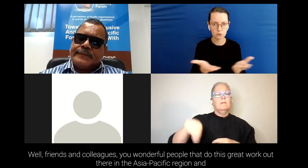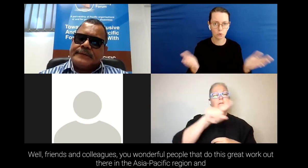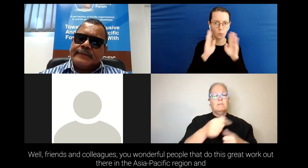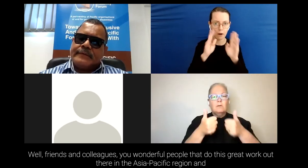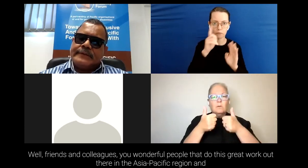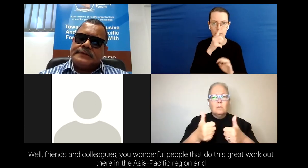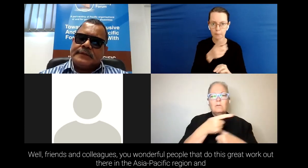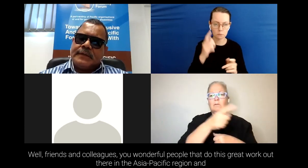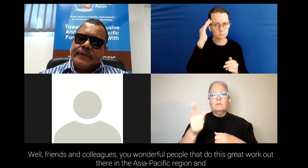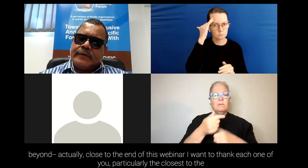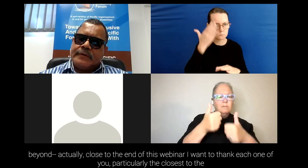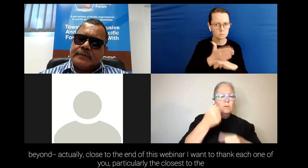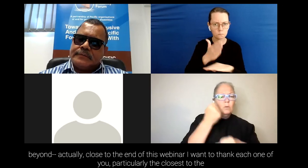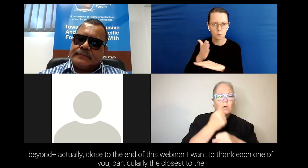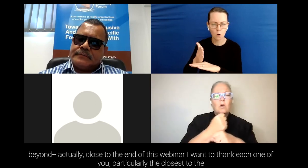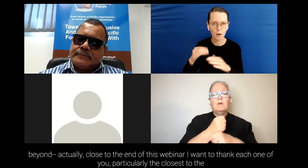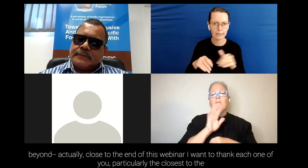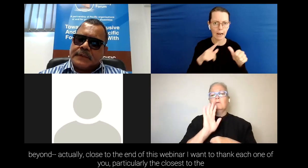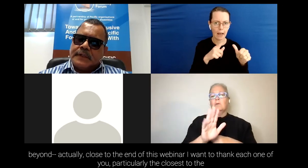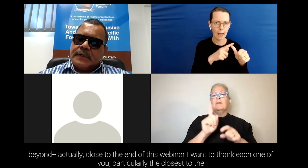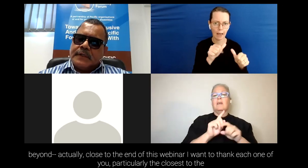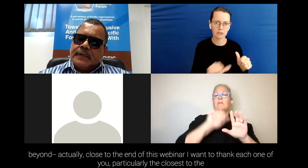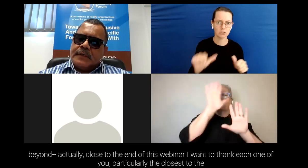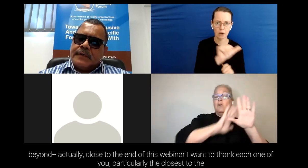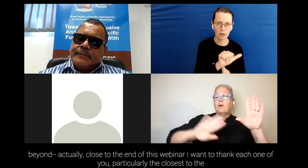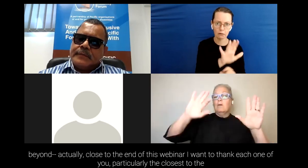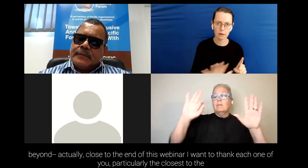in the Asia Pacific region and beyond.